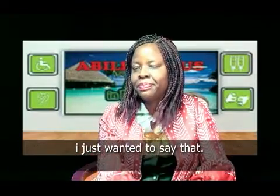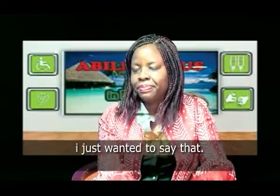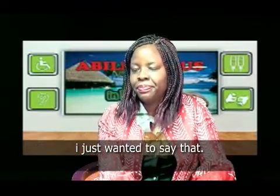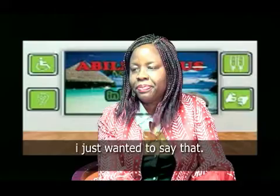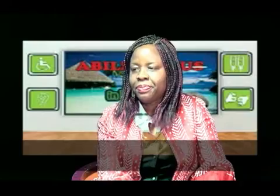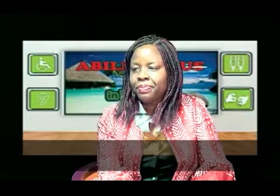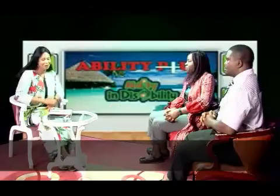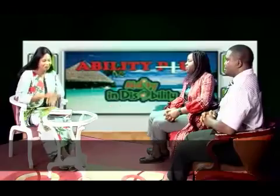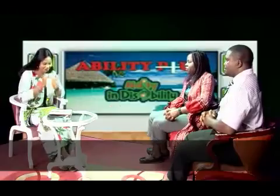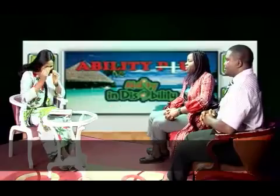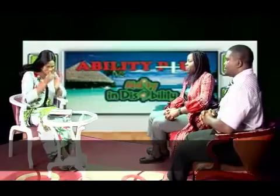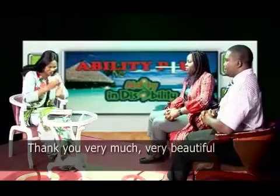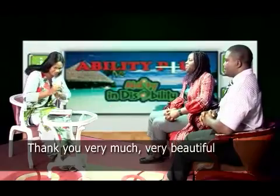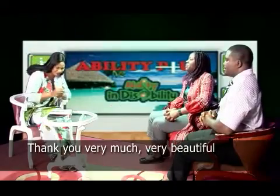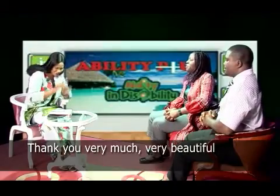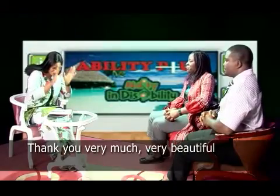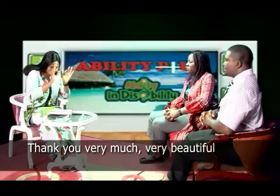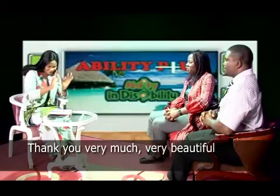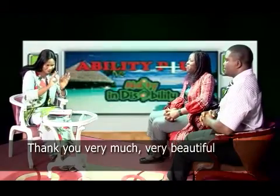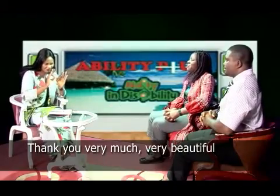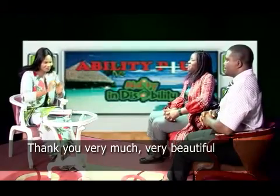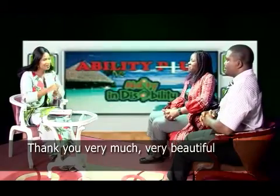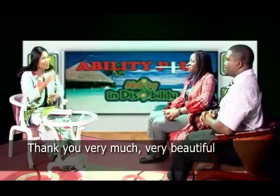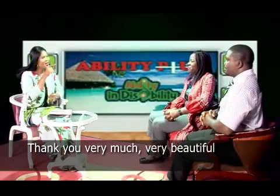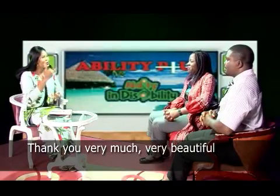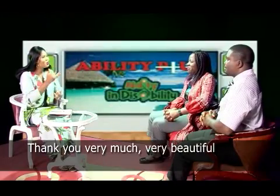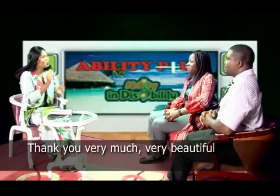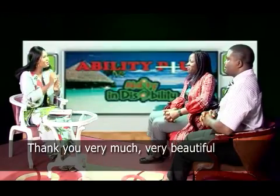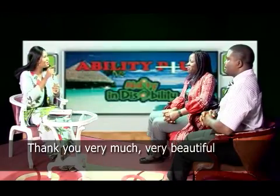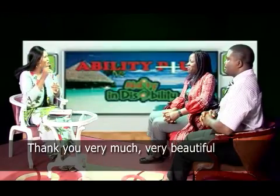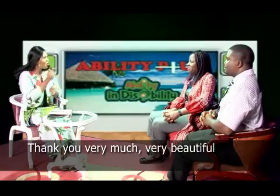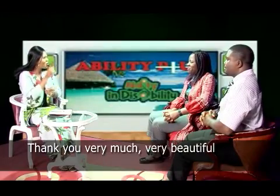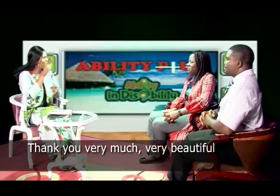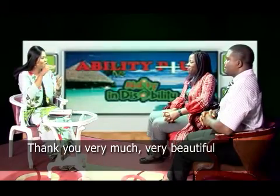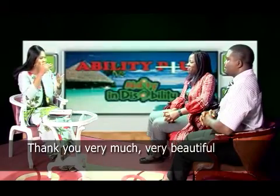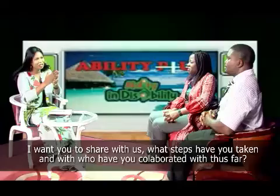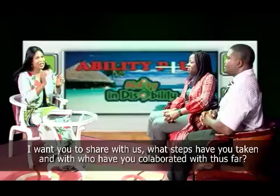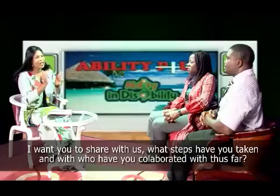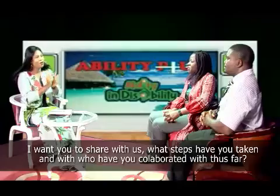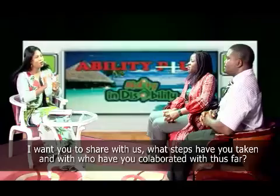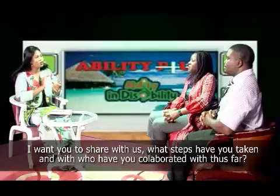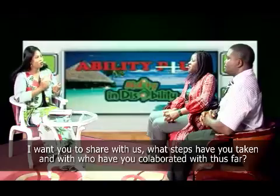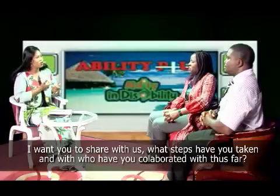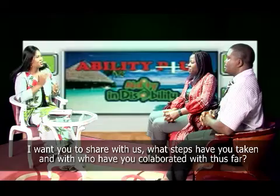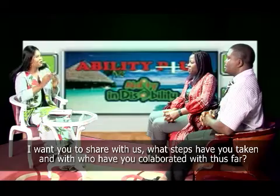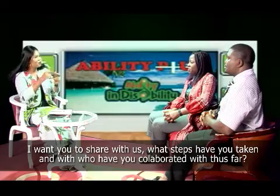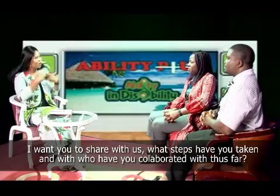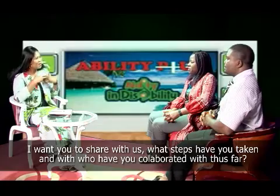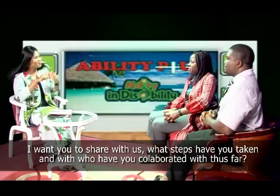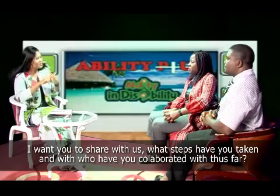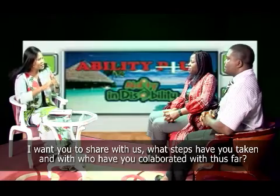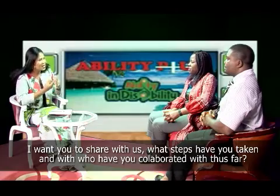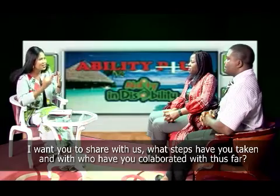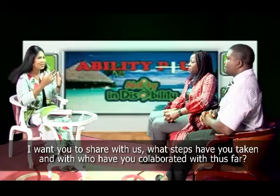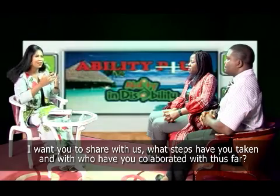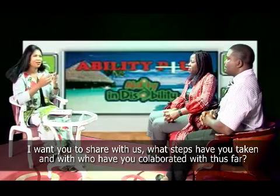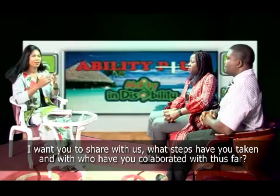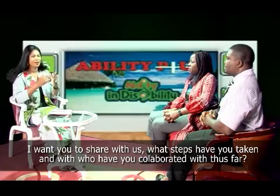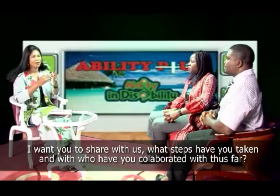that. Thank you very much. Very beautiful. Now, I want you to please share with us if you have started.